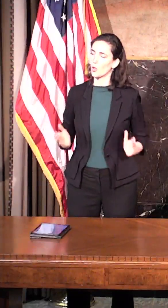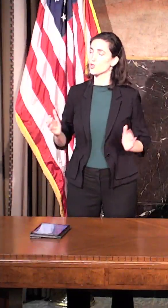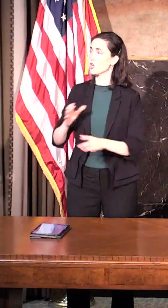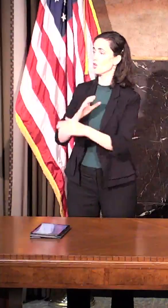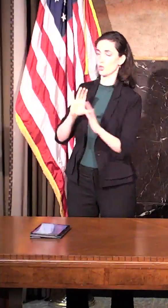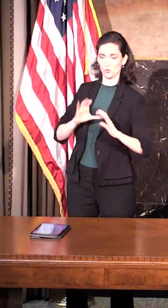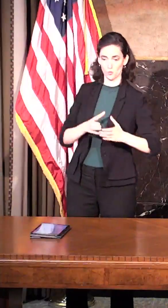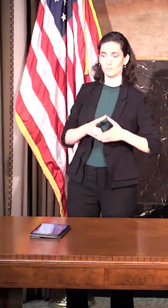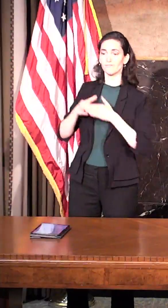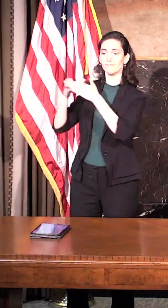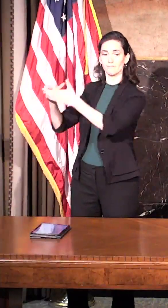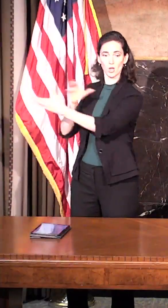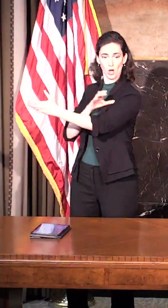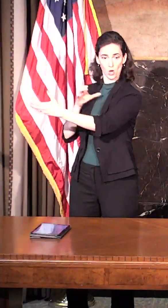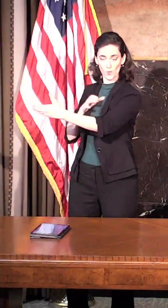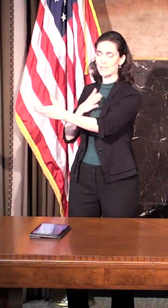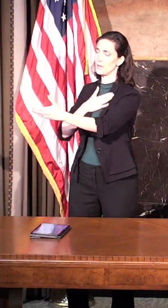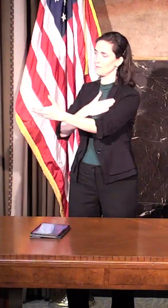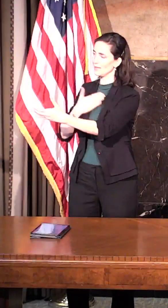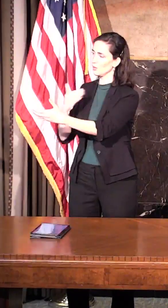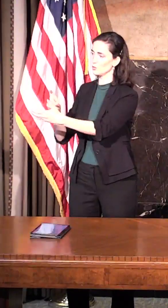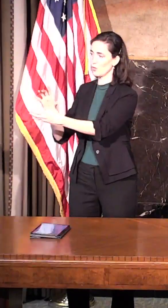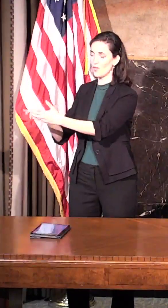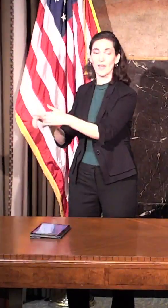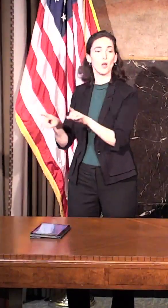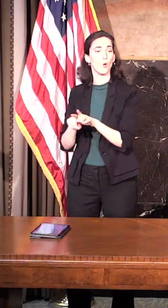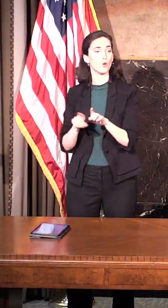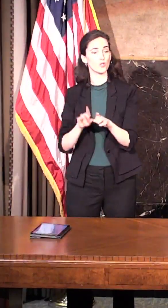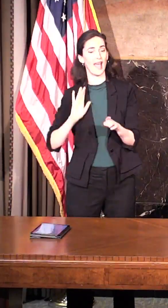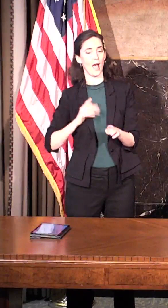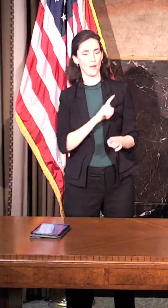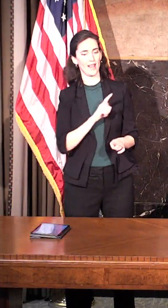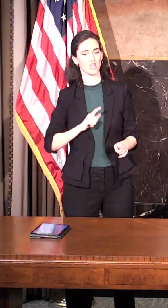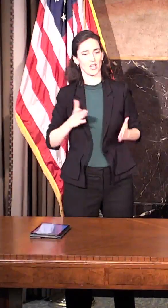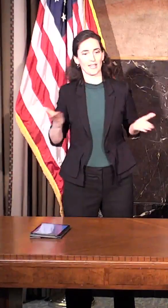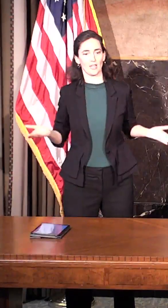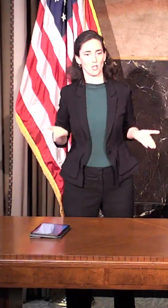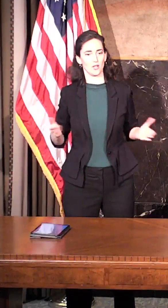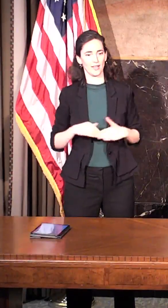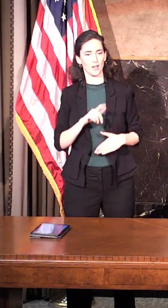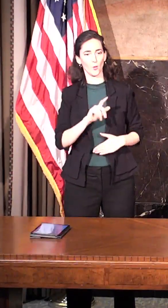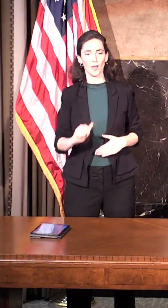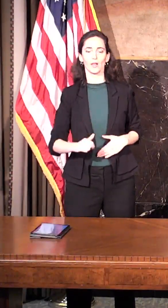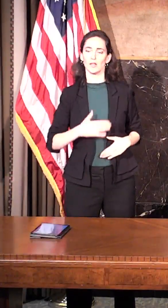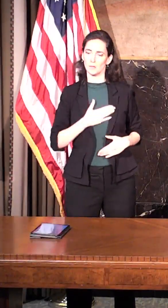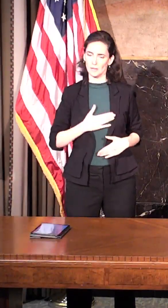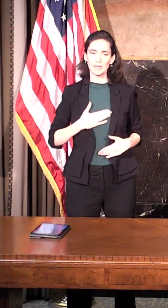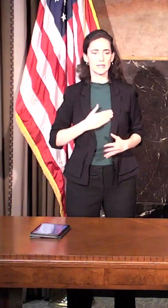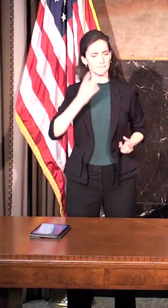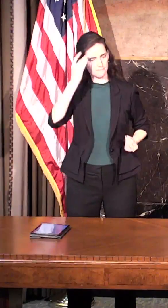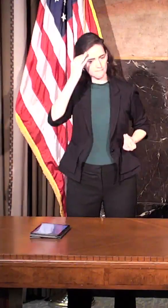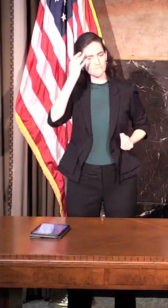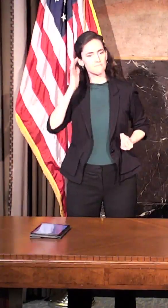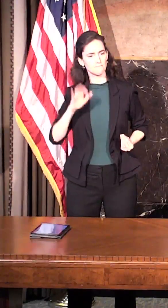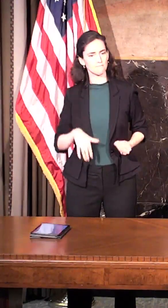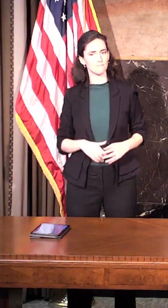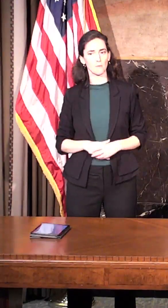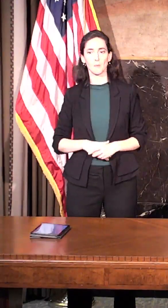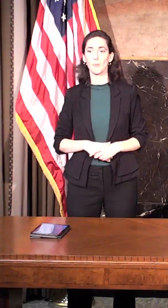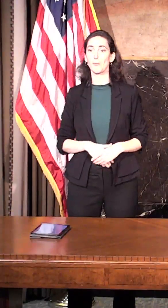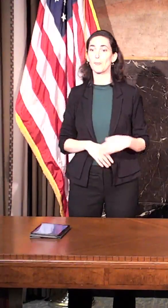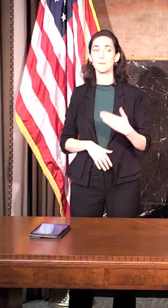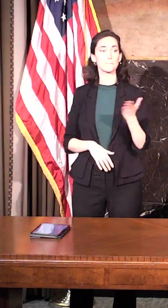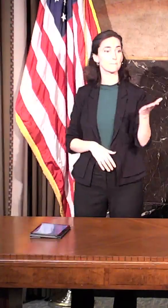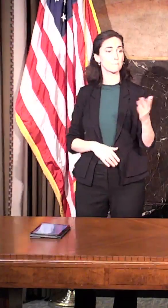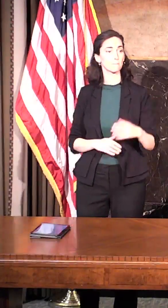congressional delegation to do that, and I'm encouraging our legislature here in Louisiana to take this up this year as well. Yes, sir.